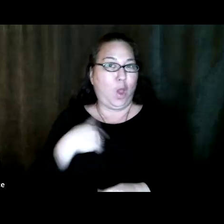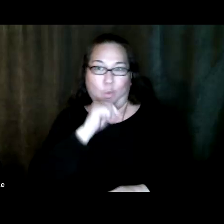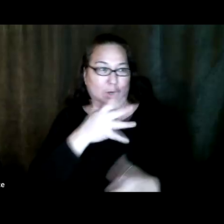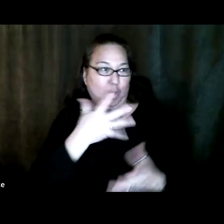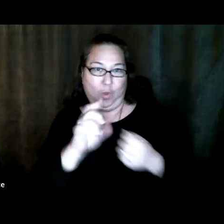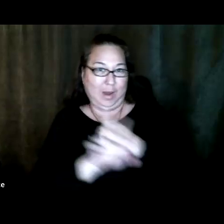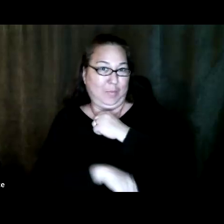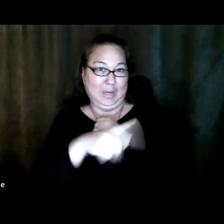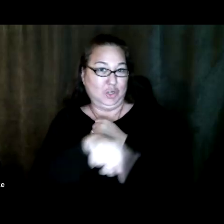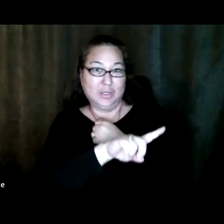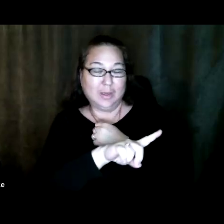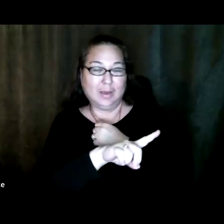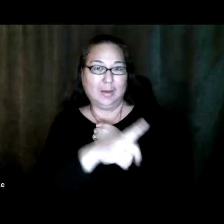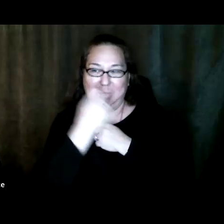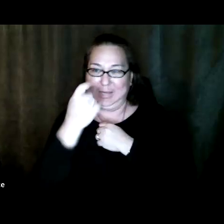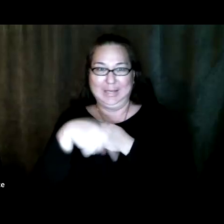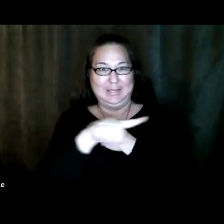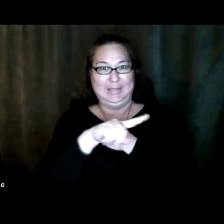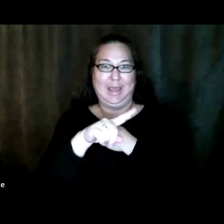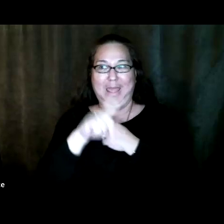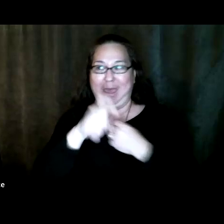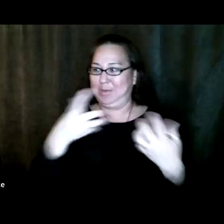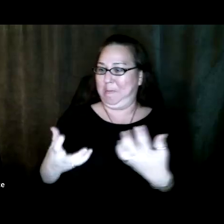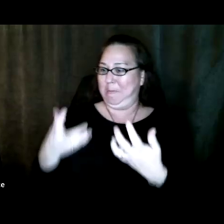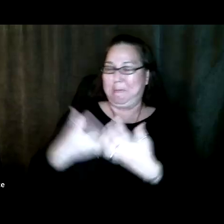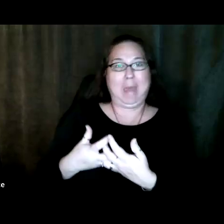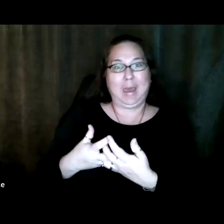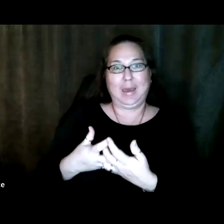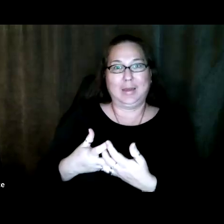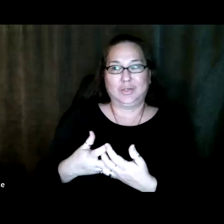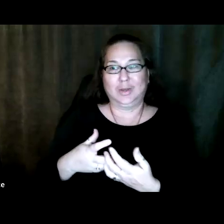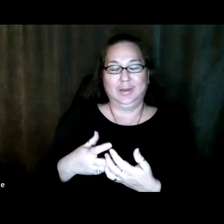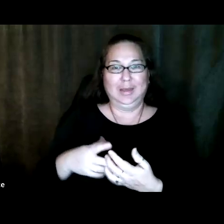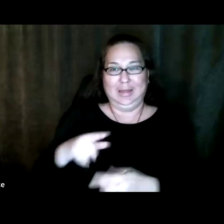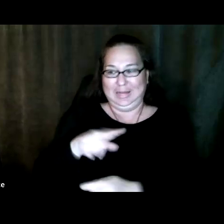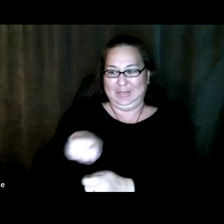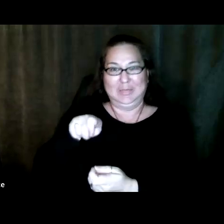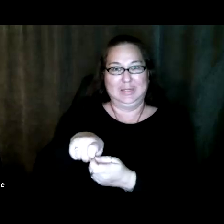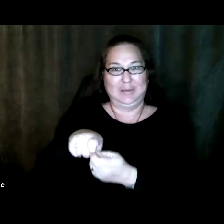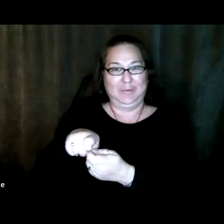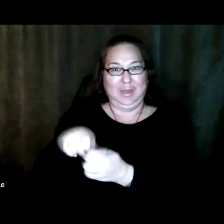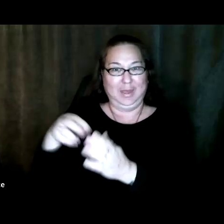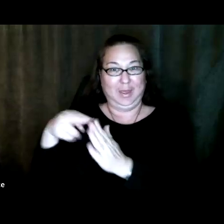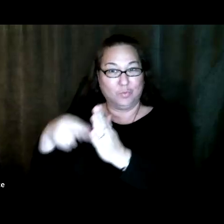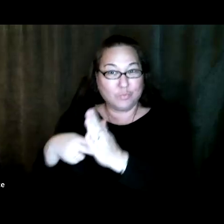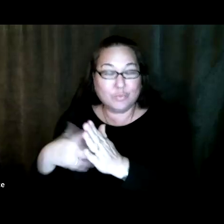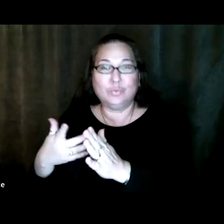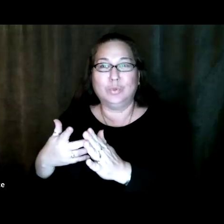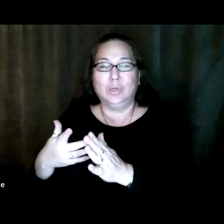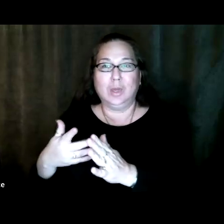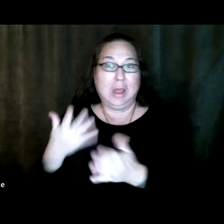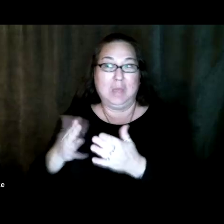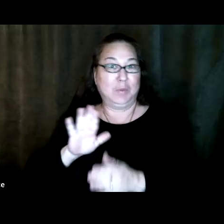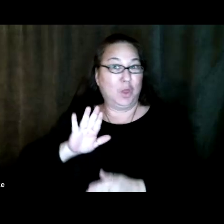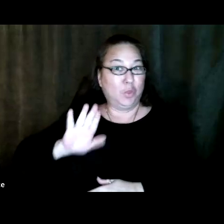this particular framework that they have to match when maybe in their country or maybe in another district or in another